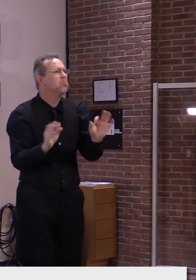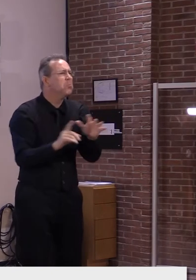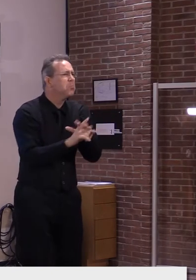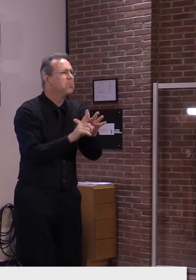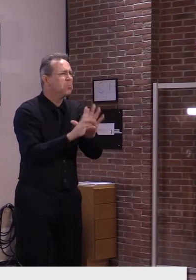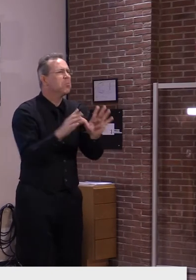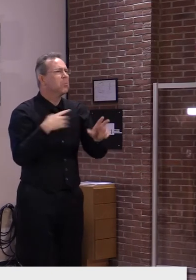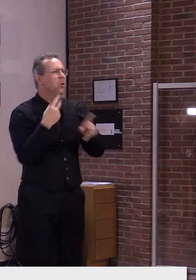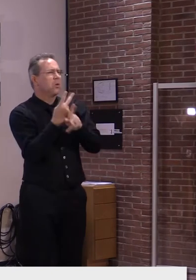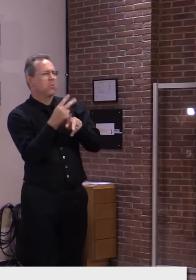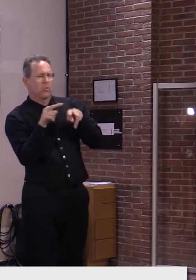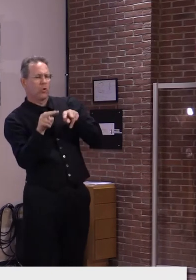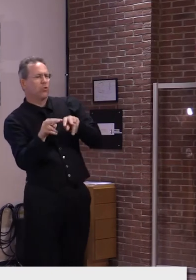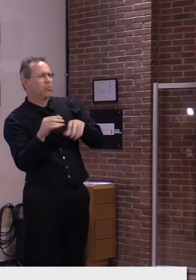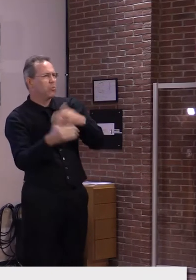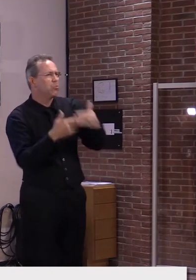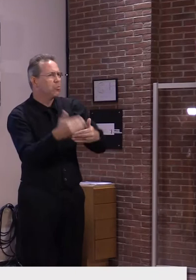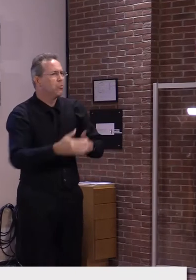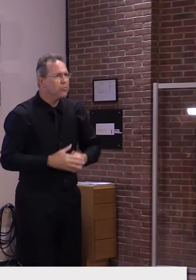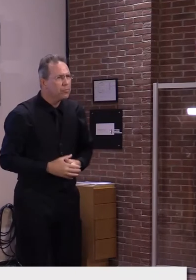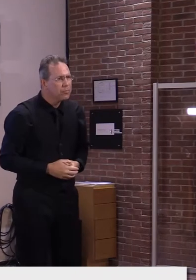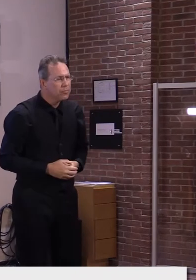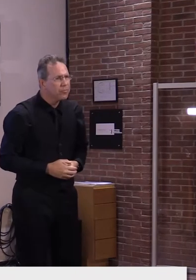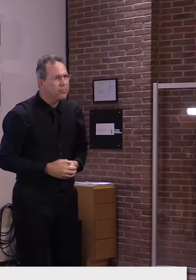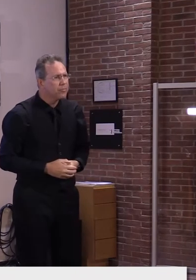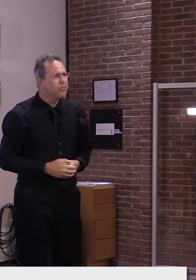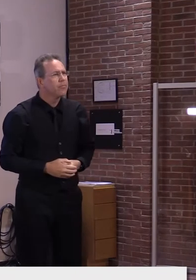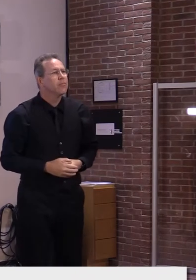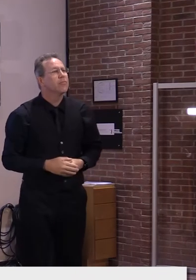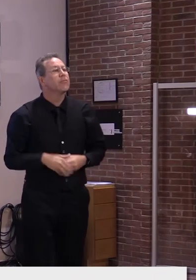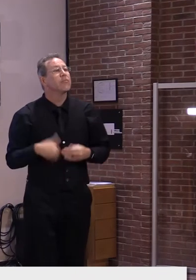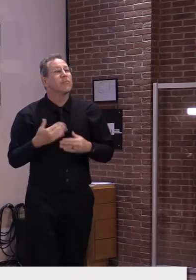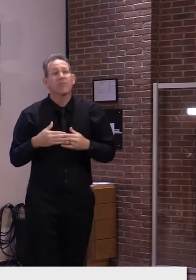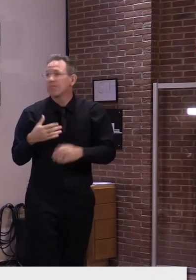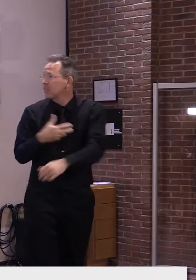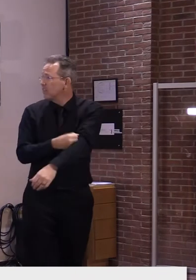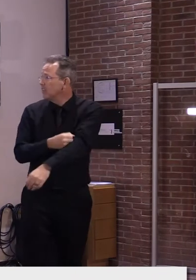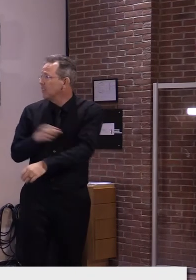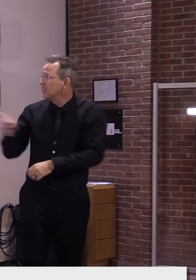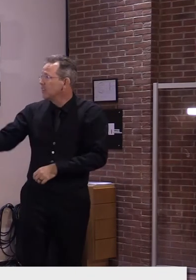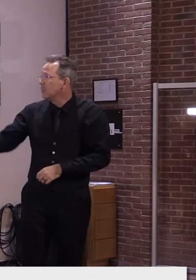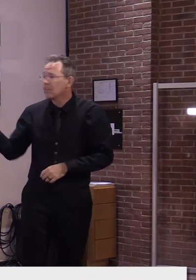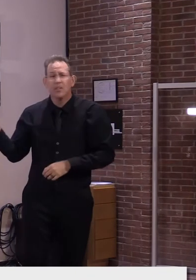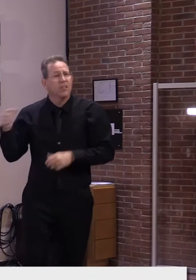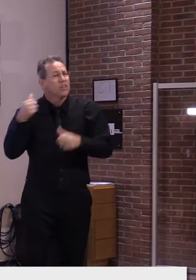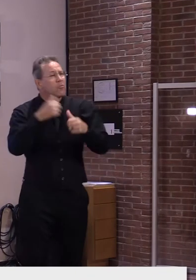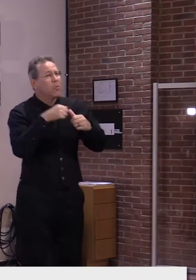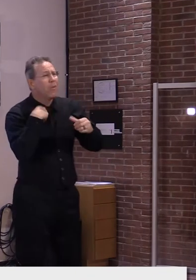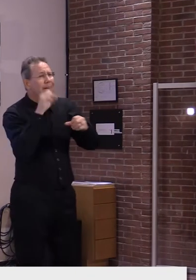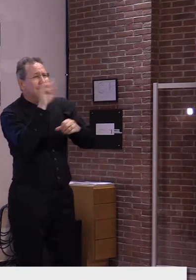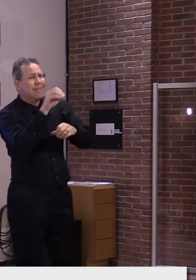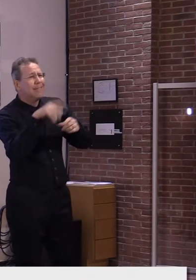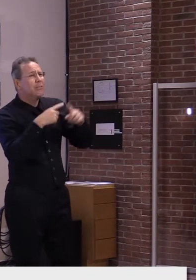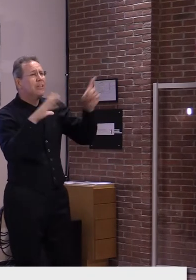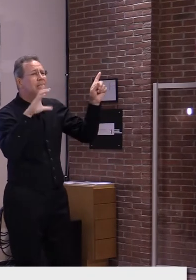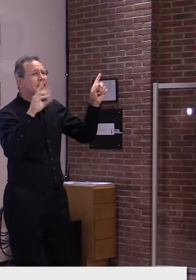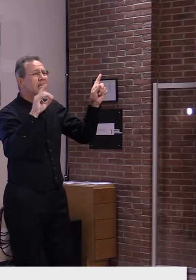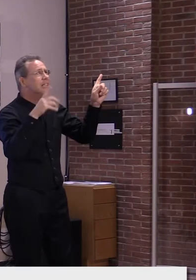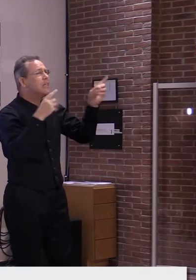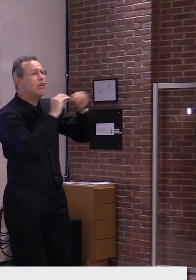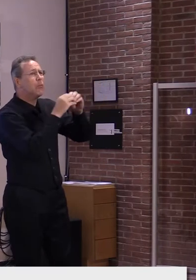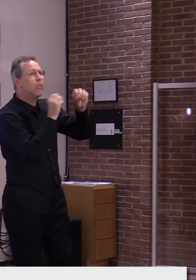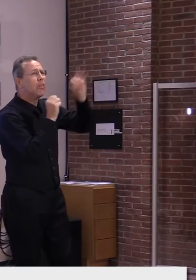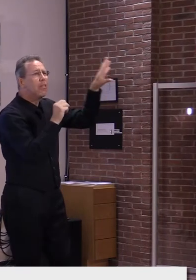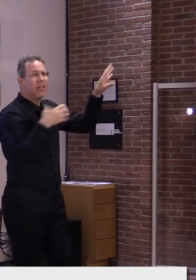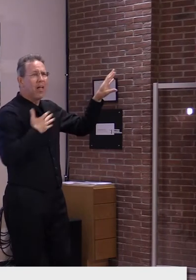ahead. Turning to Vermont's vaccination progress, and as the governor mentioned, we wanted to provide an update on the CDC